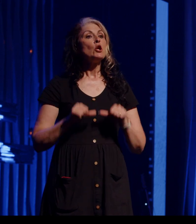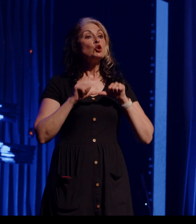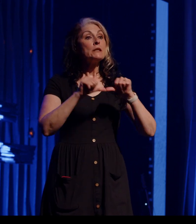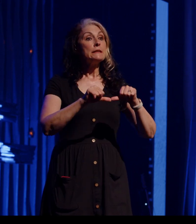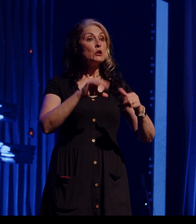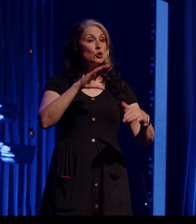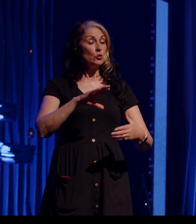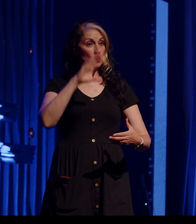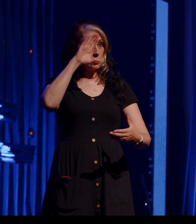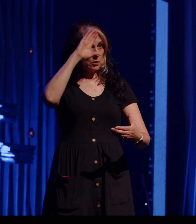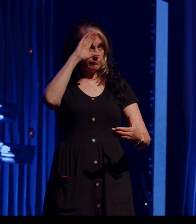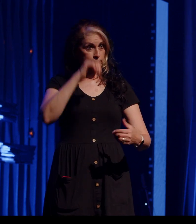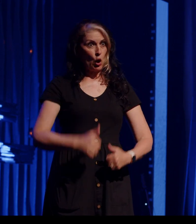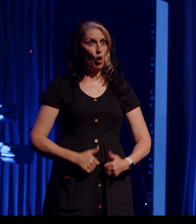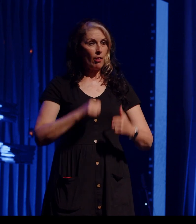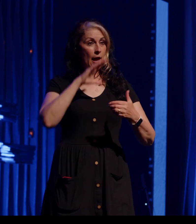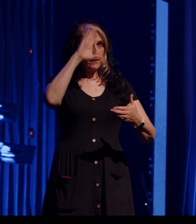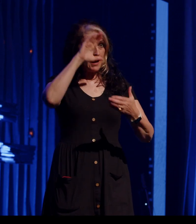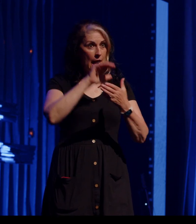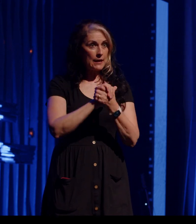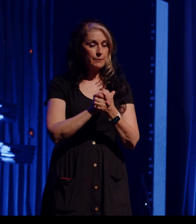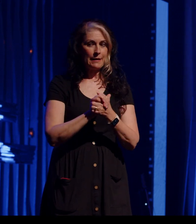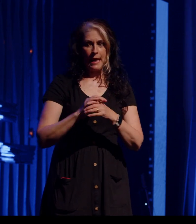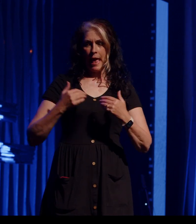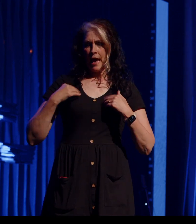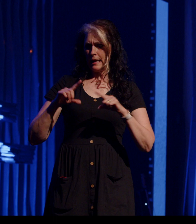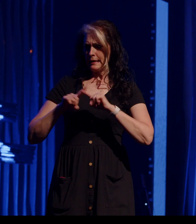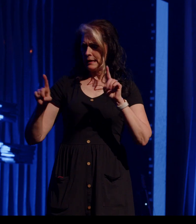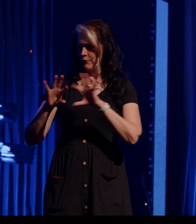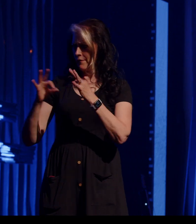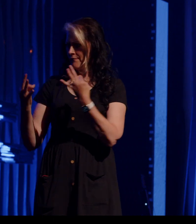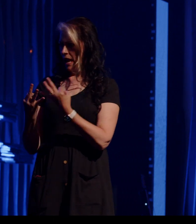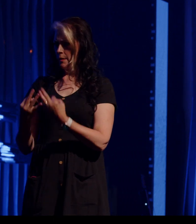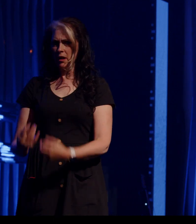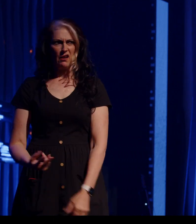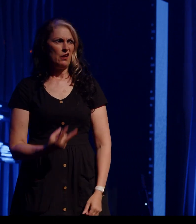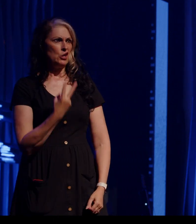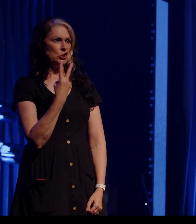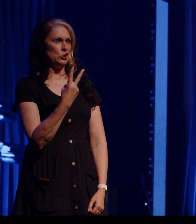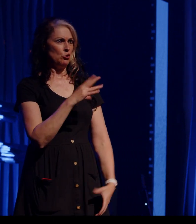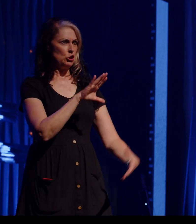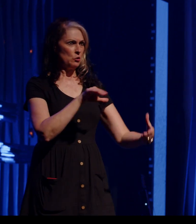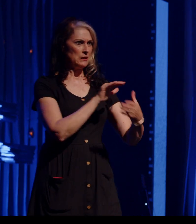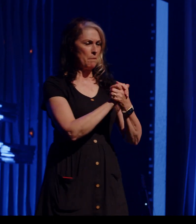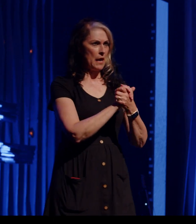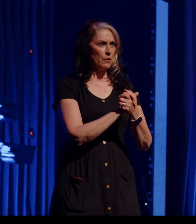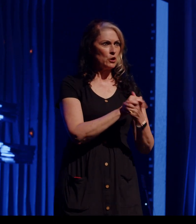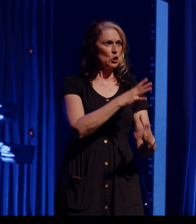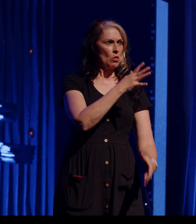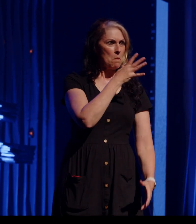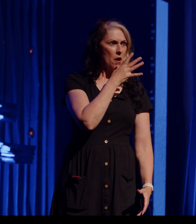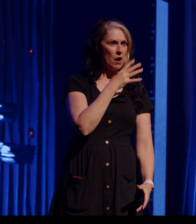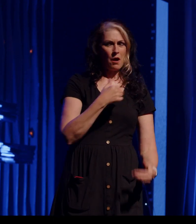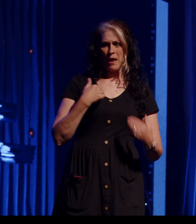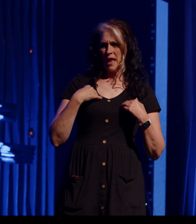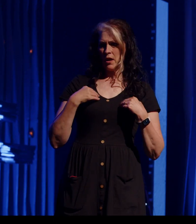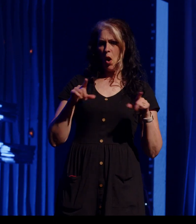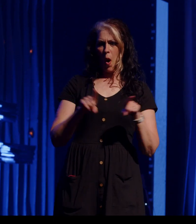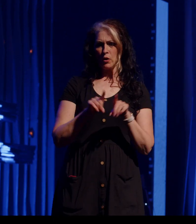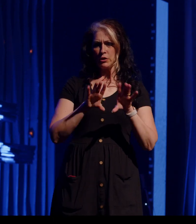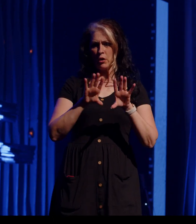that her husband, who she was married to, had a whole different family. And so he was married to a different wife, had different